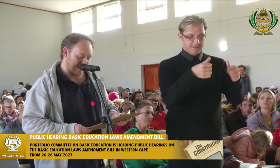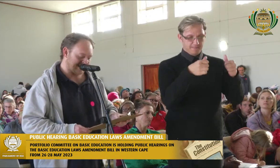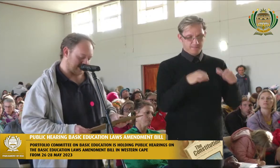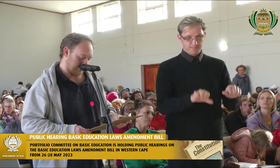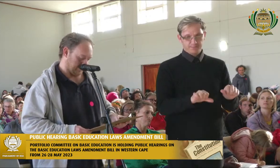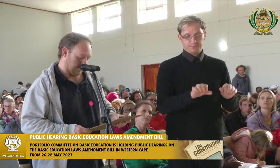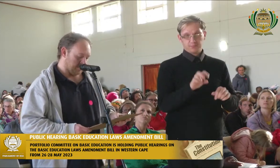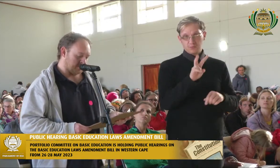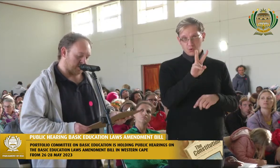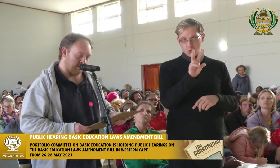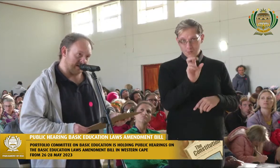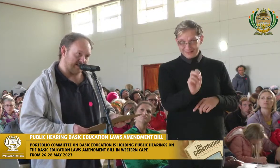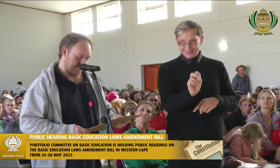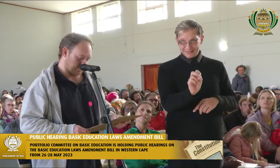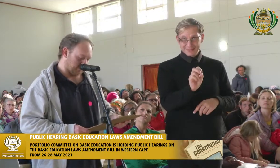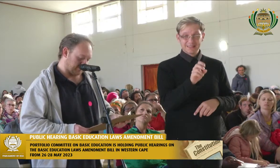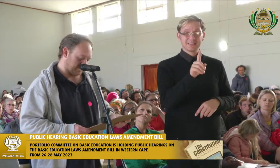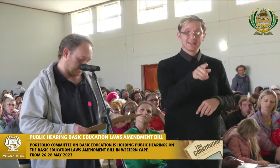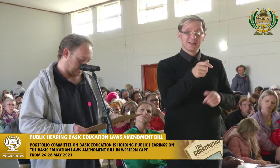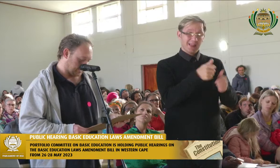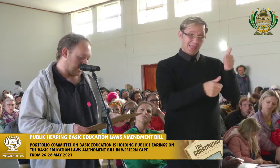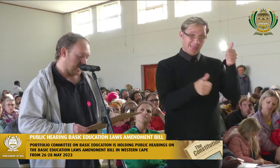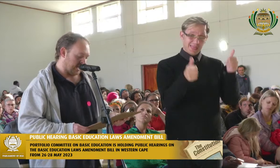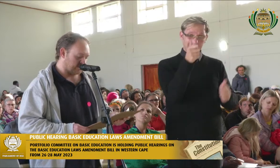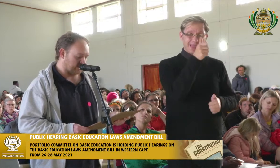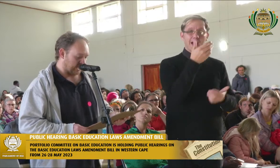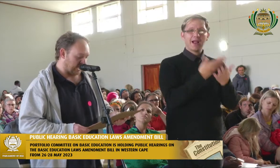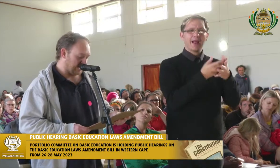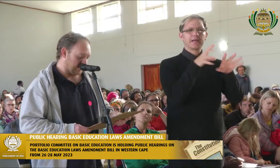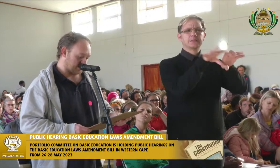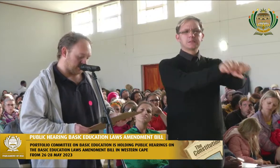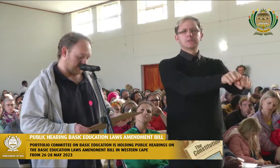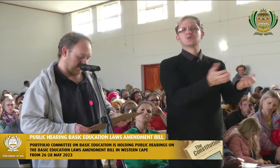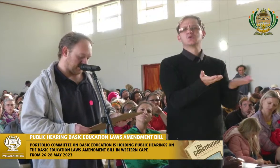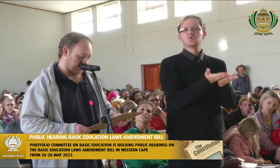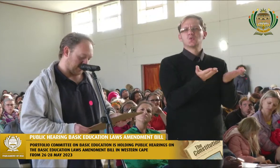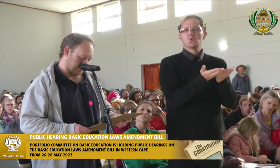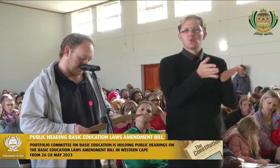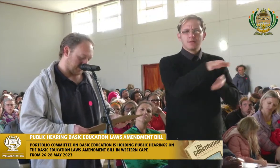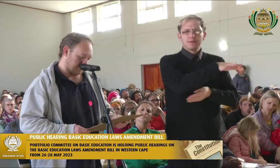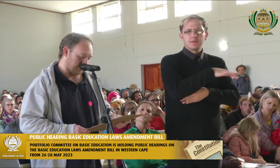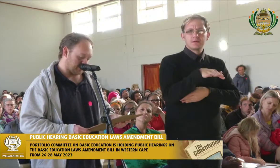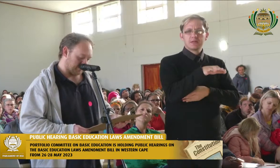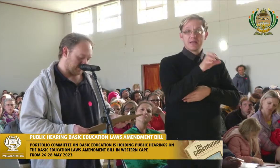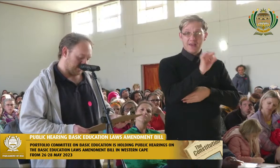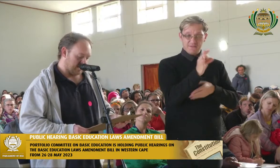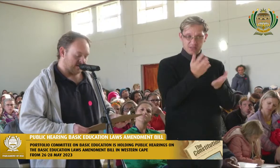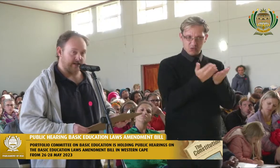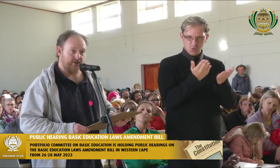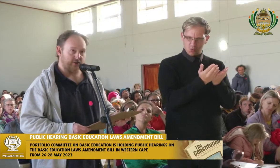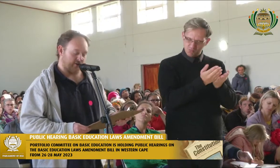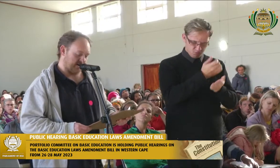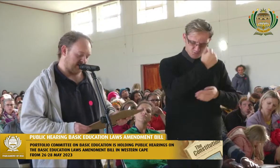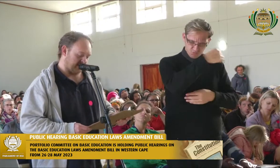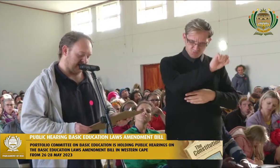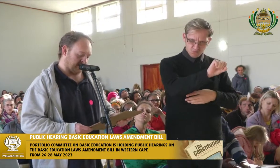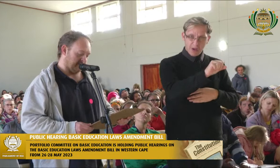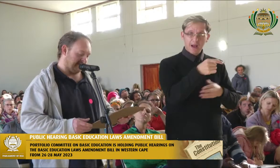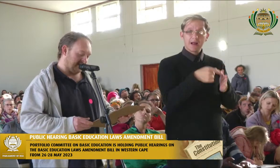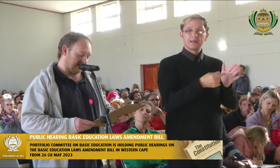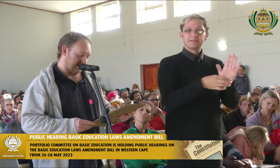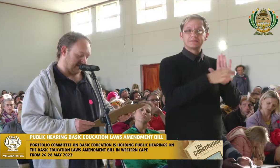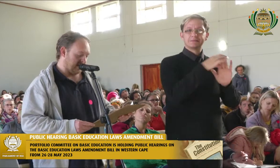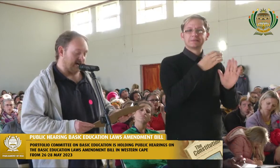the audacity to commandeer school facilities, and should any school dare to challenge this encroachment, Section